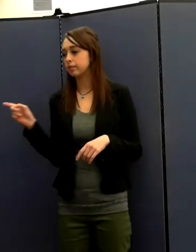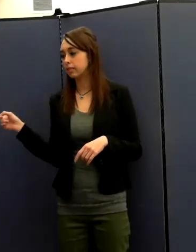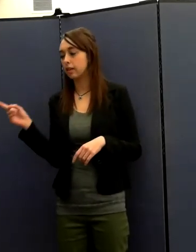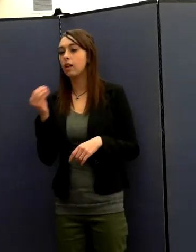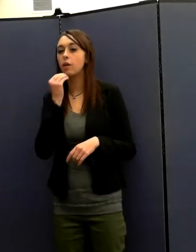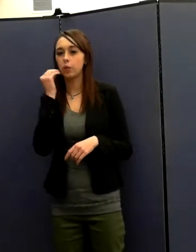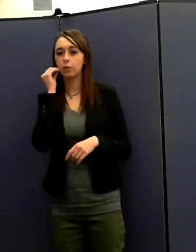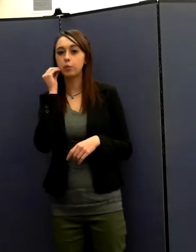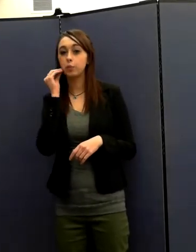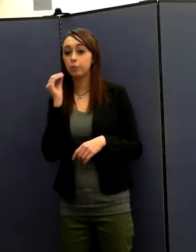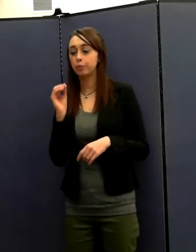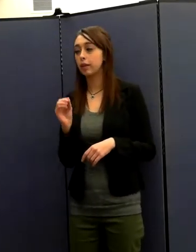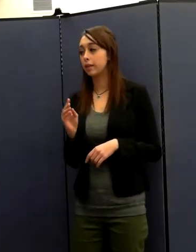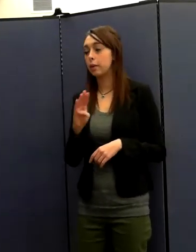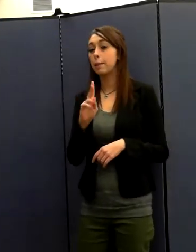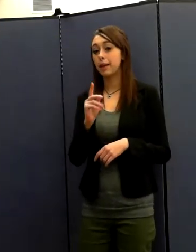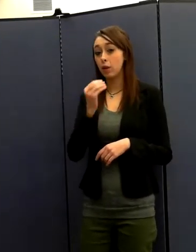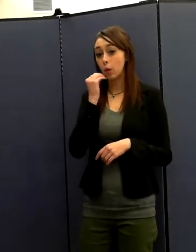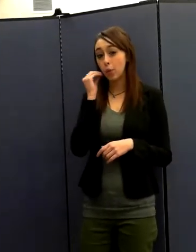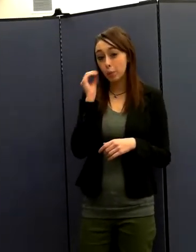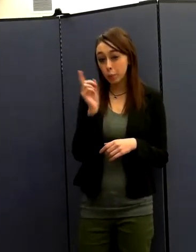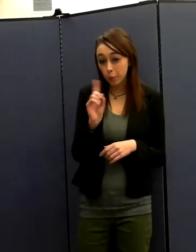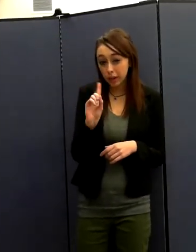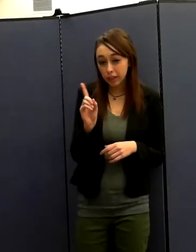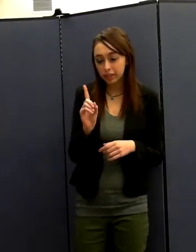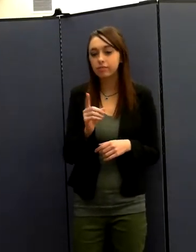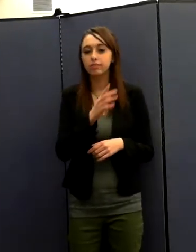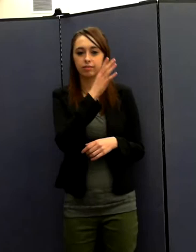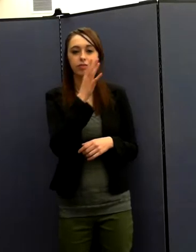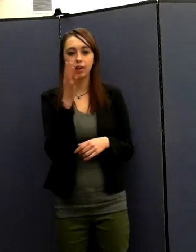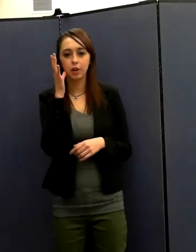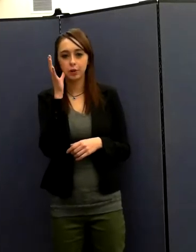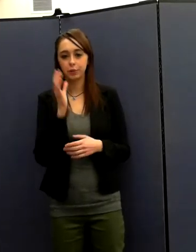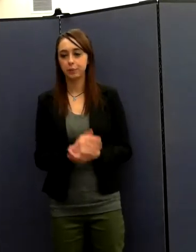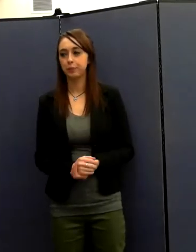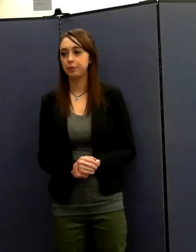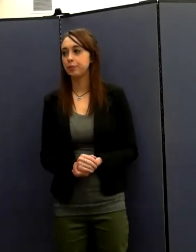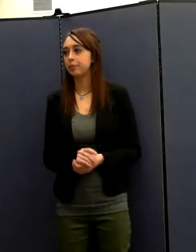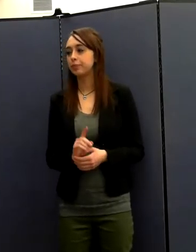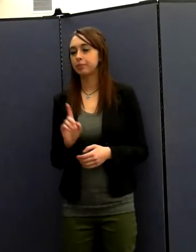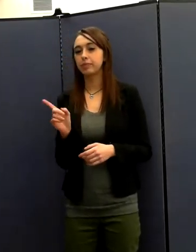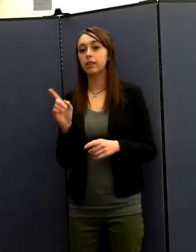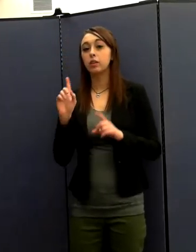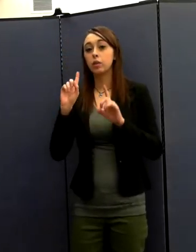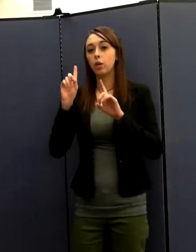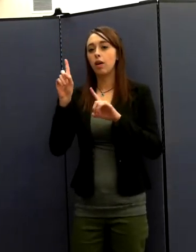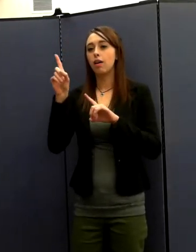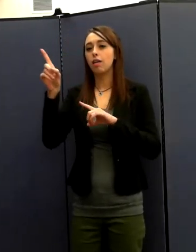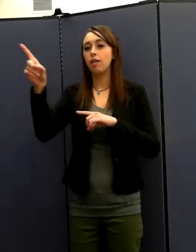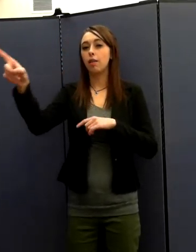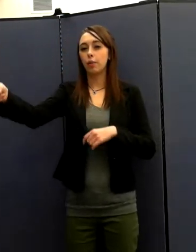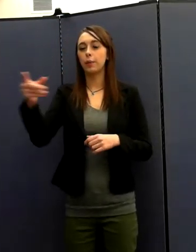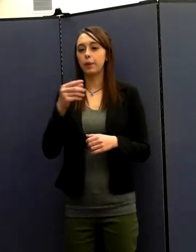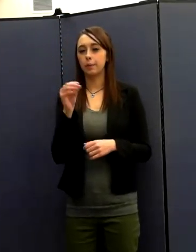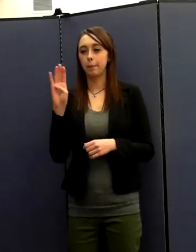Back home, which is where? The farm. So he goes back to the farm. So we go all the way back to where we were in the